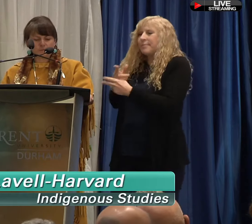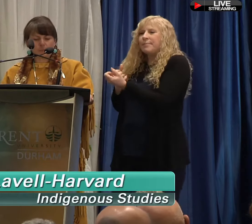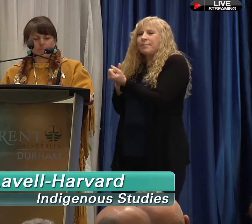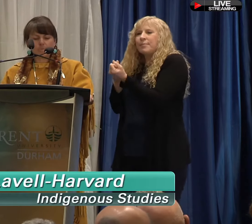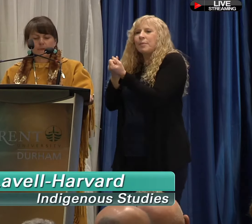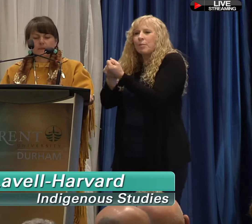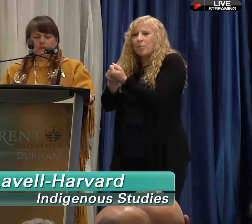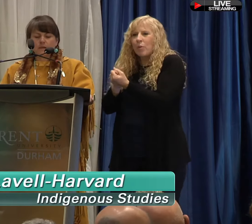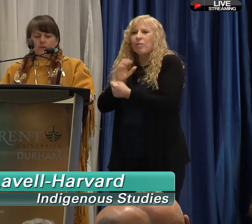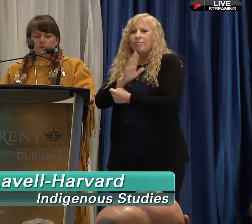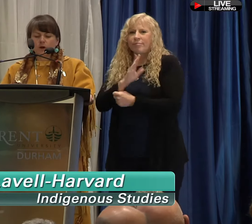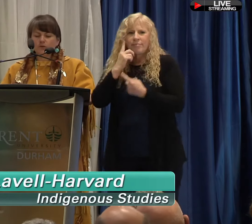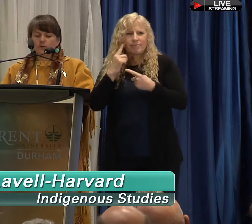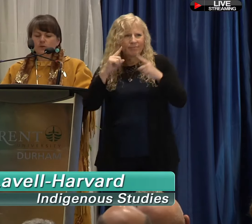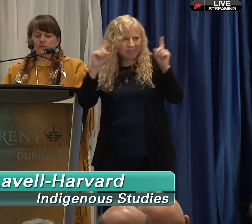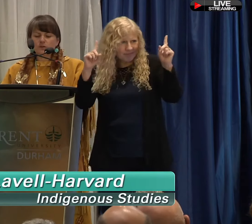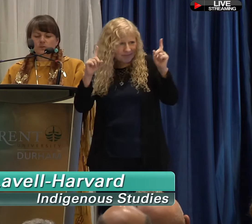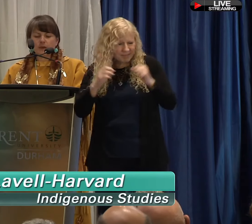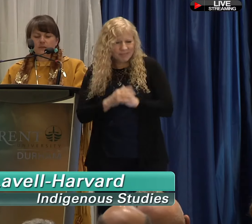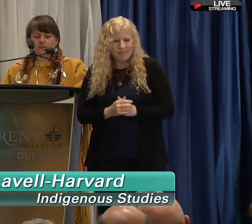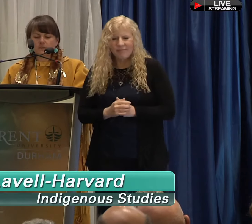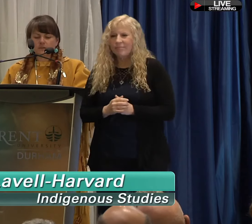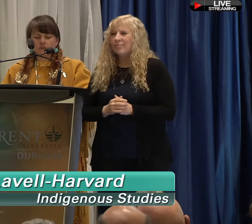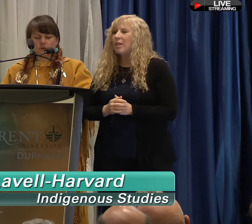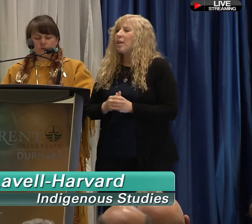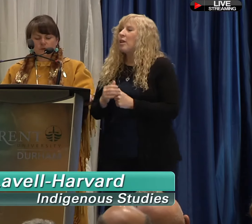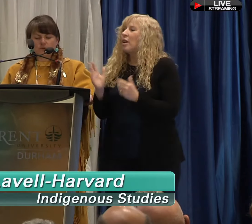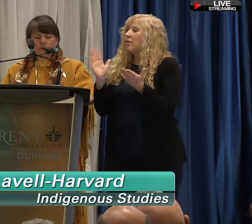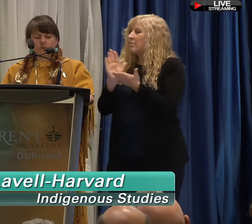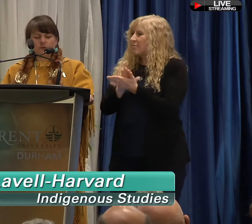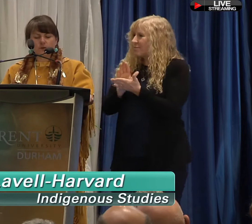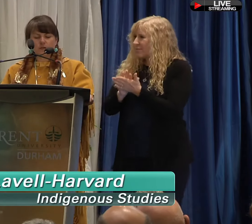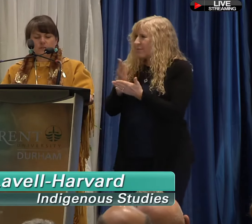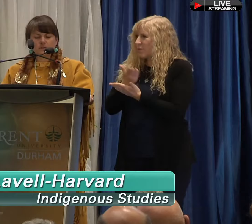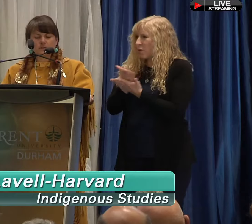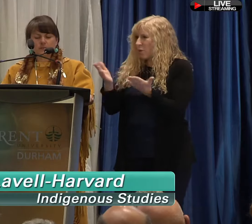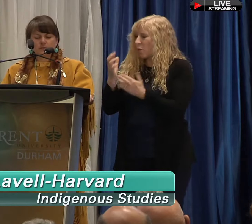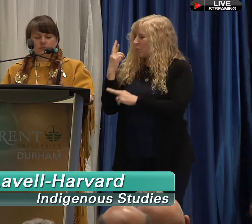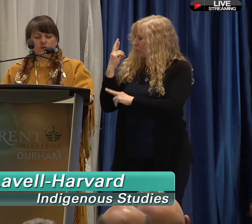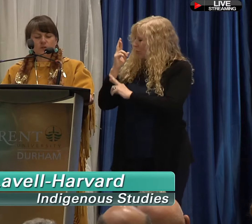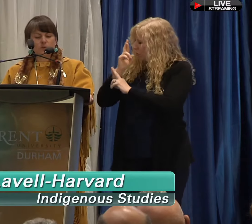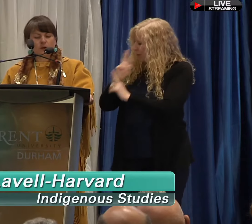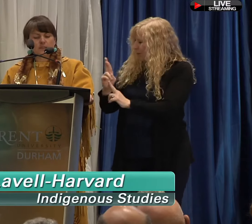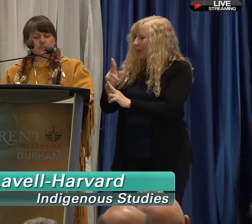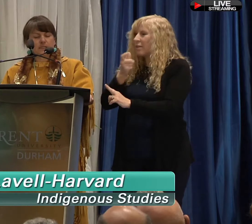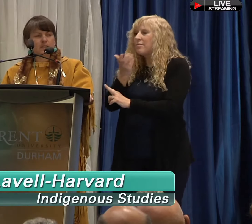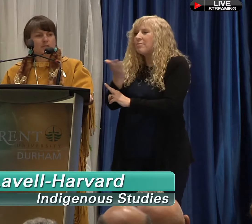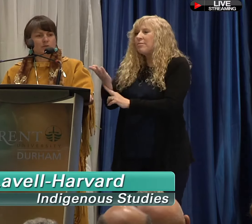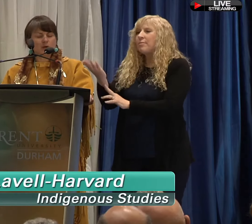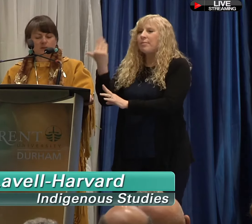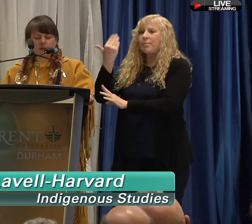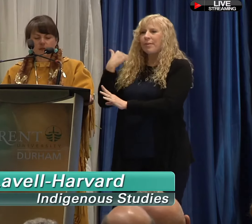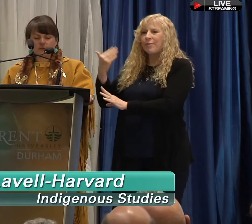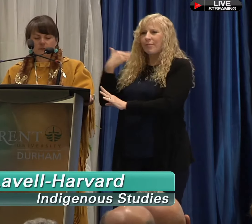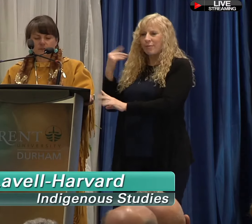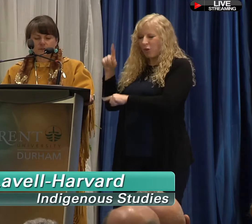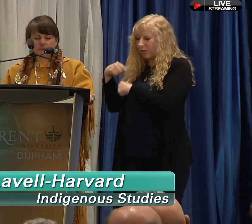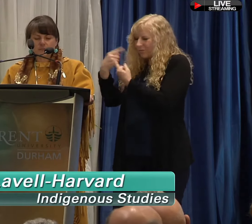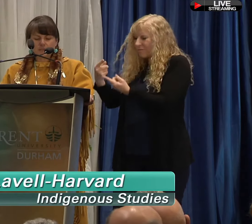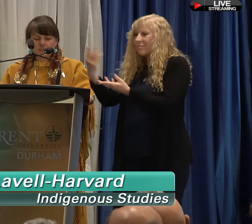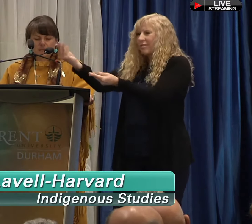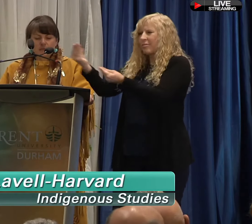possible. We offer words of respect to those who have come before us and who have brought dignity to our